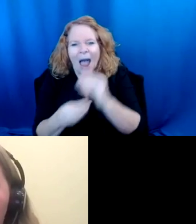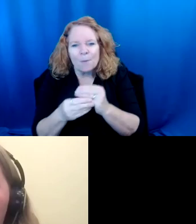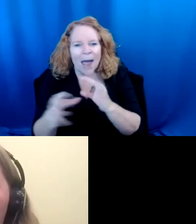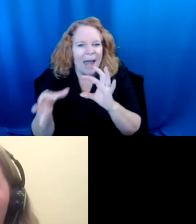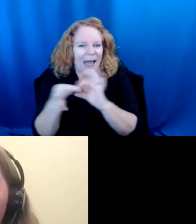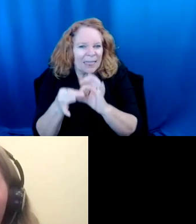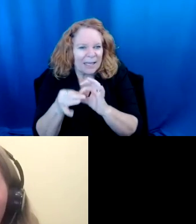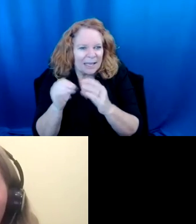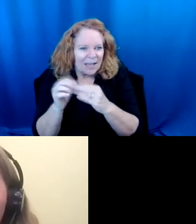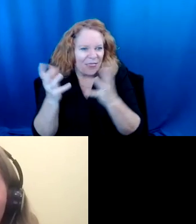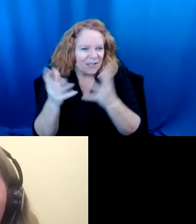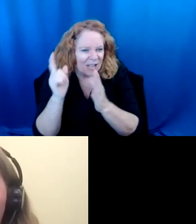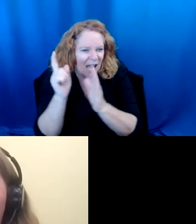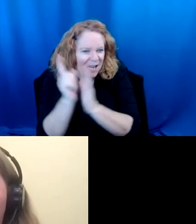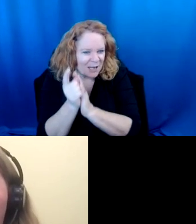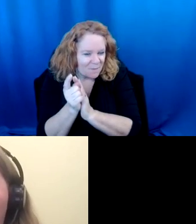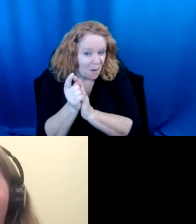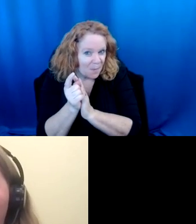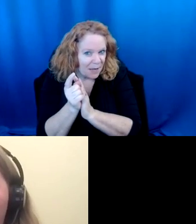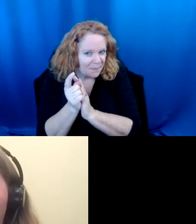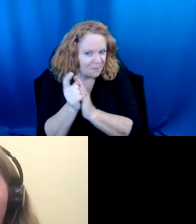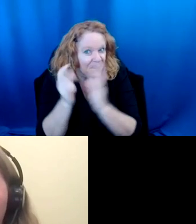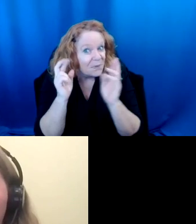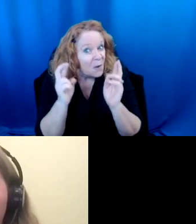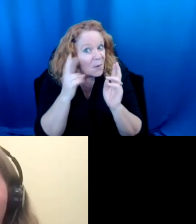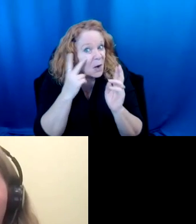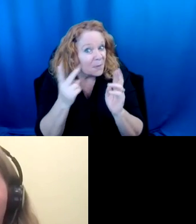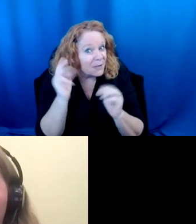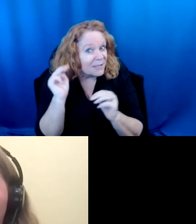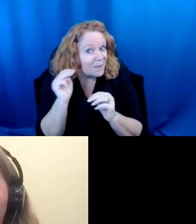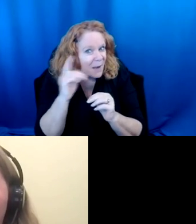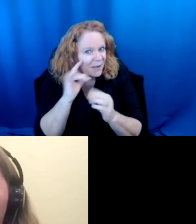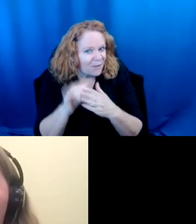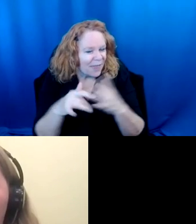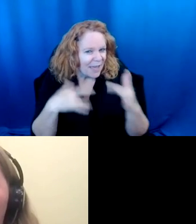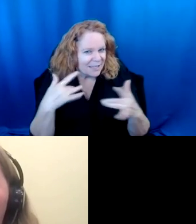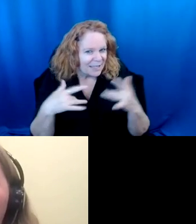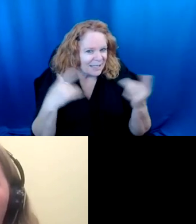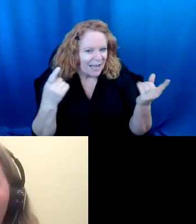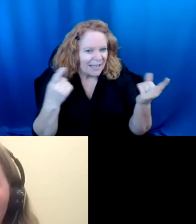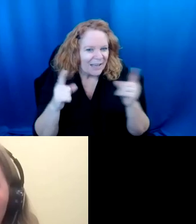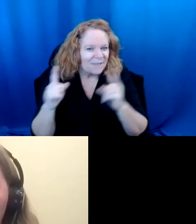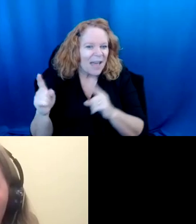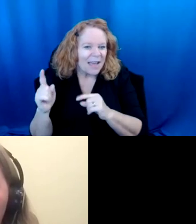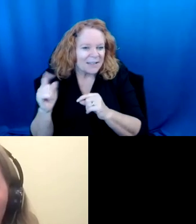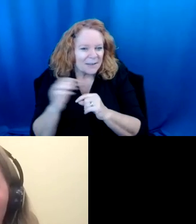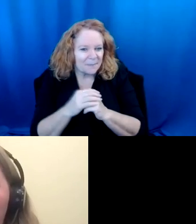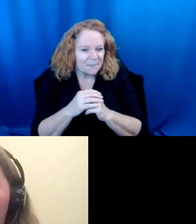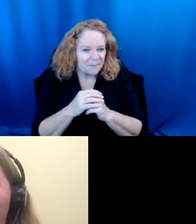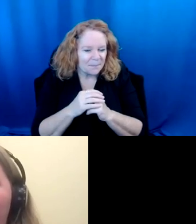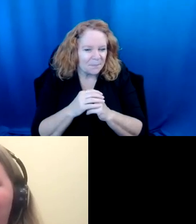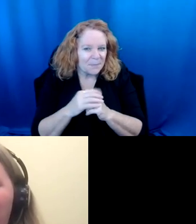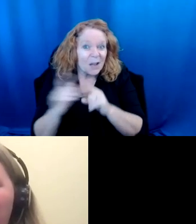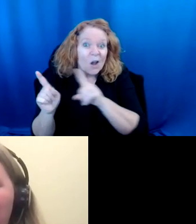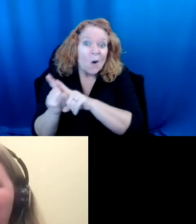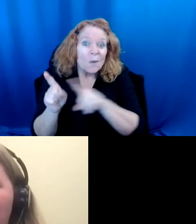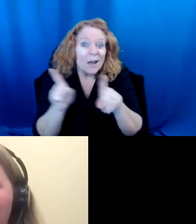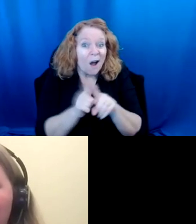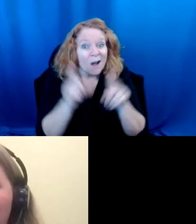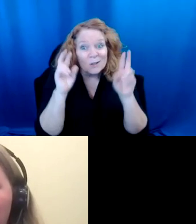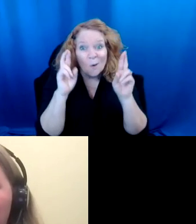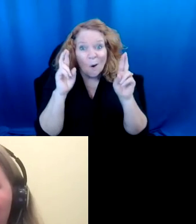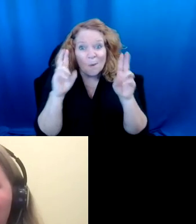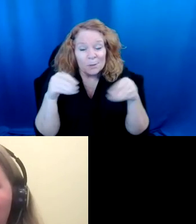moment. And we hope to see you on Monday for this exciting event. We also hope to provide